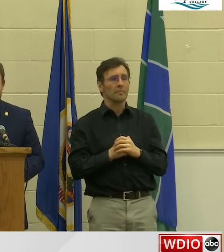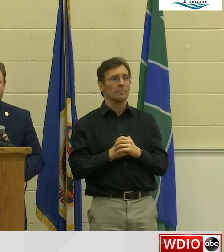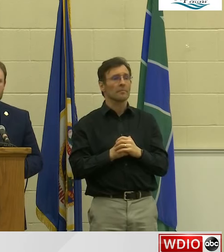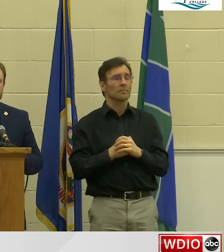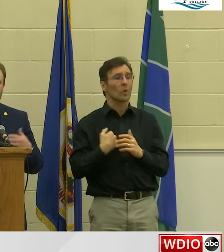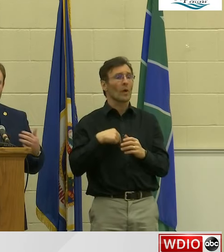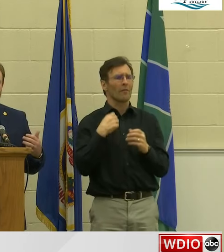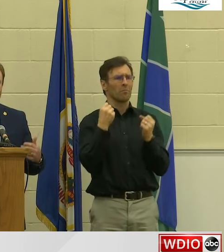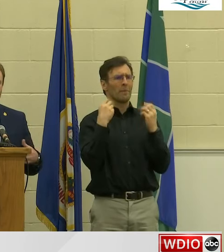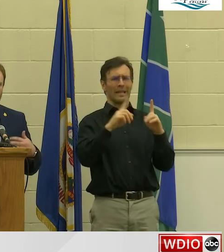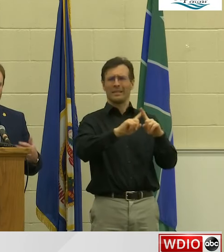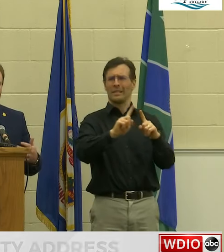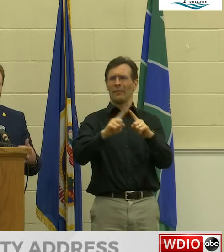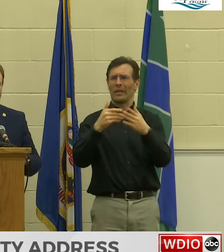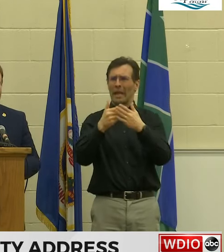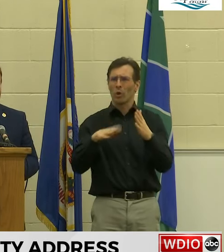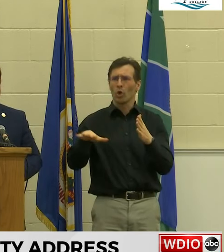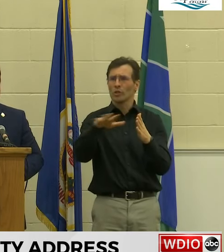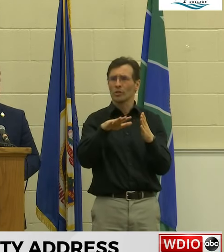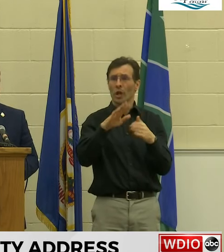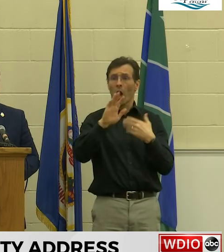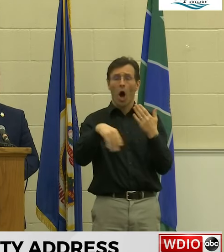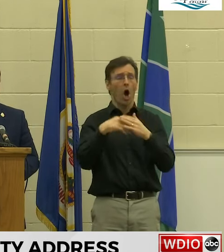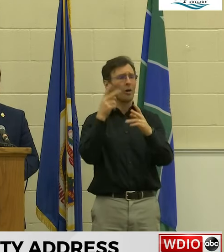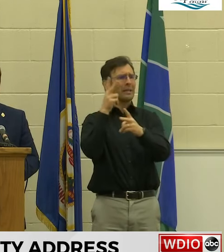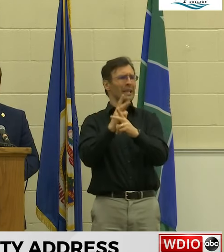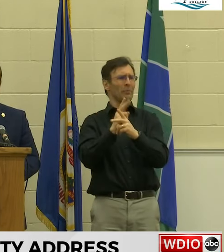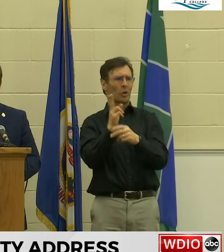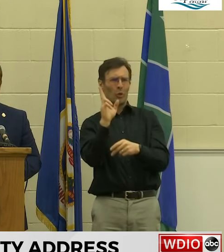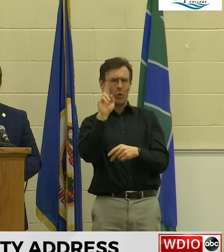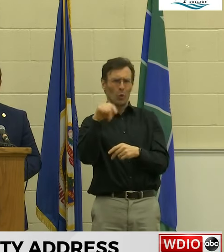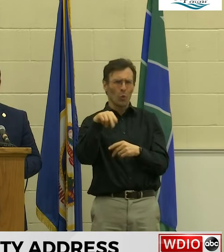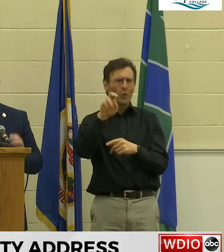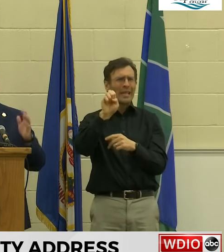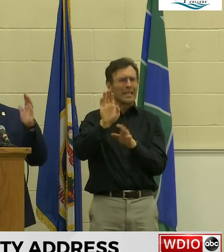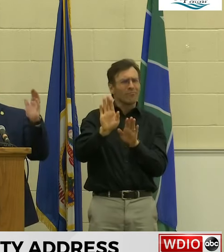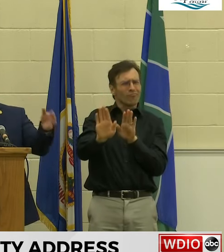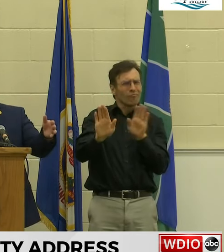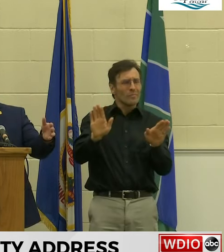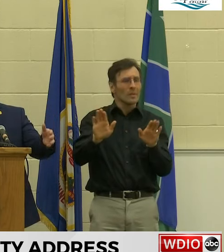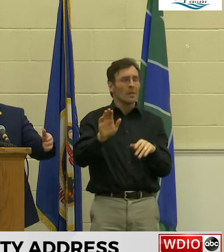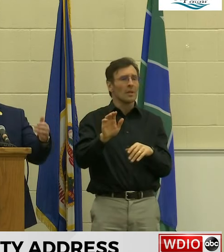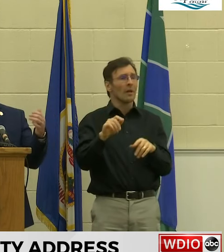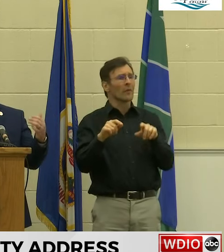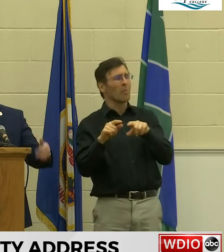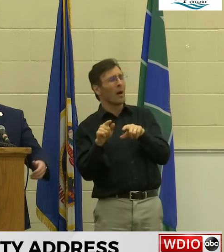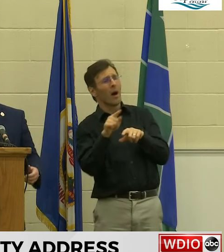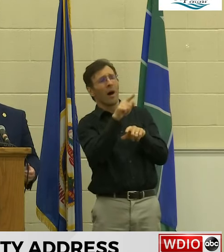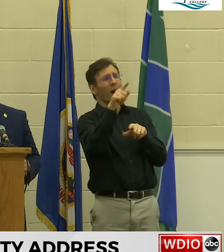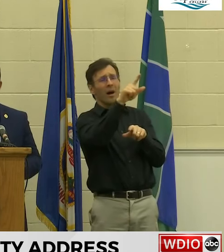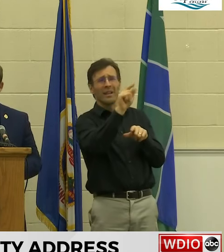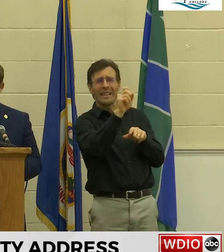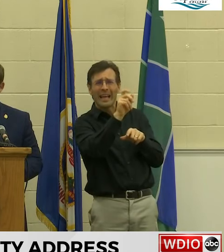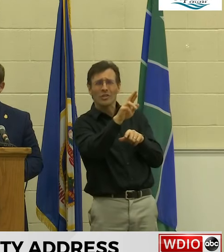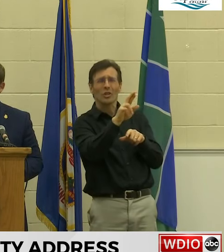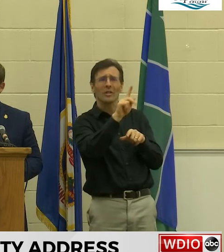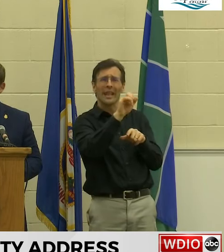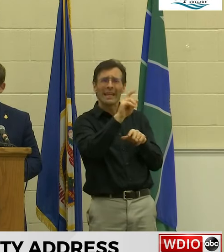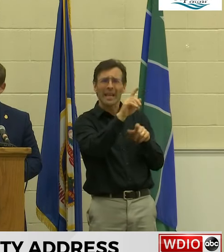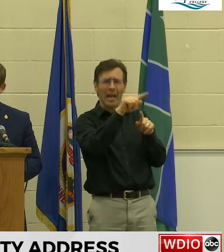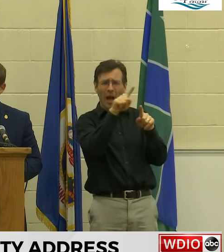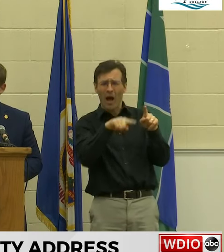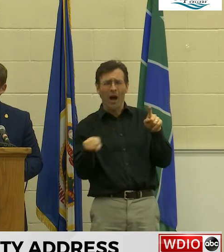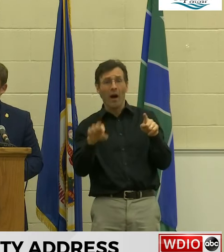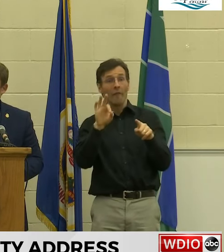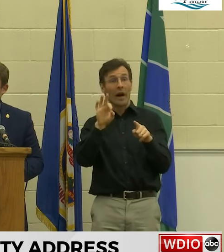And we have numerous neighborhoods, and they all maintain their own unique character, from Leicester and Lakeside up to Fond du Lac area, New Duluth, and